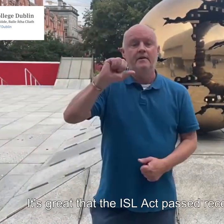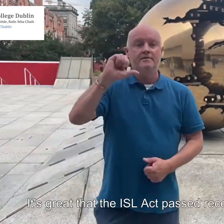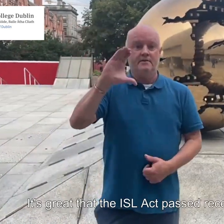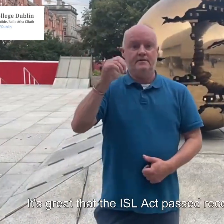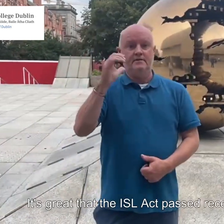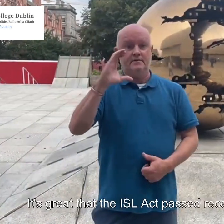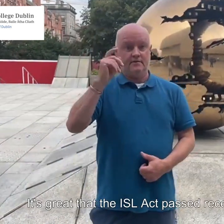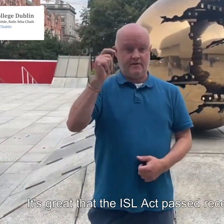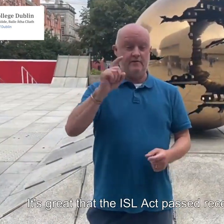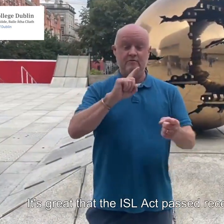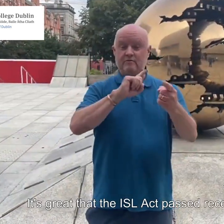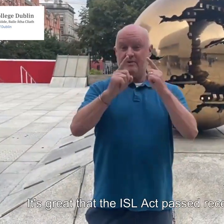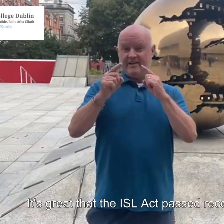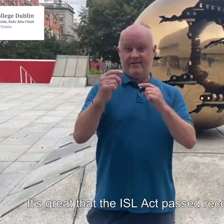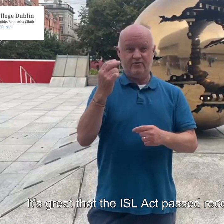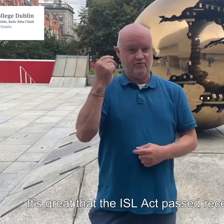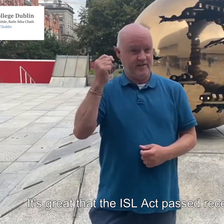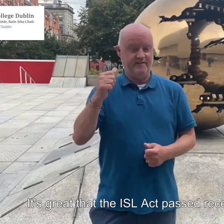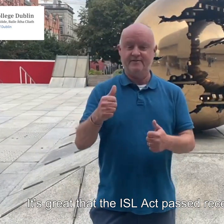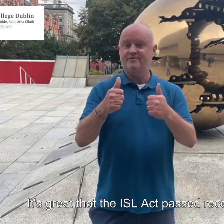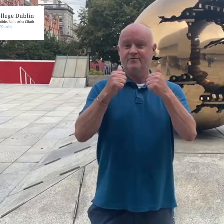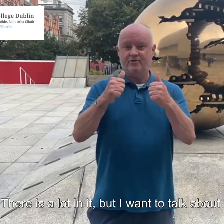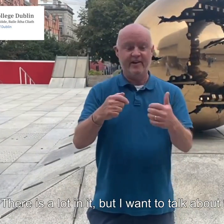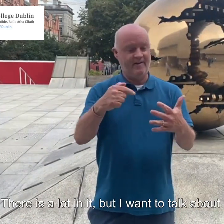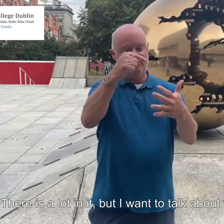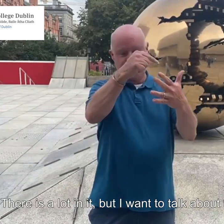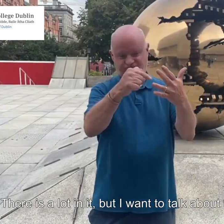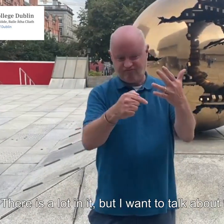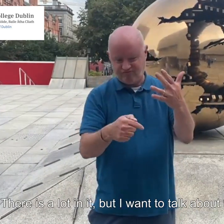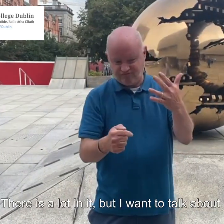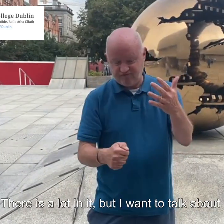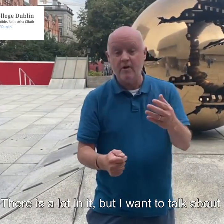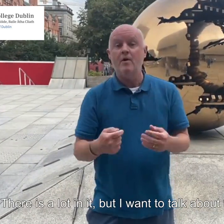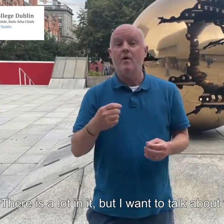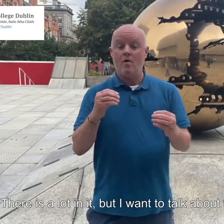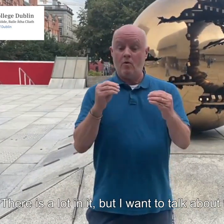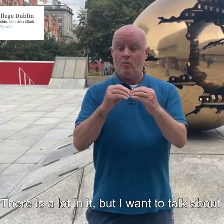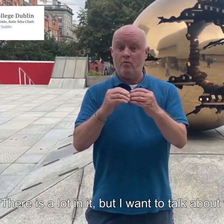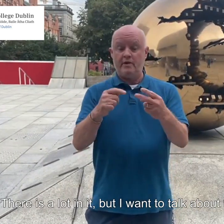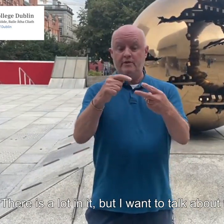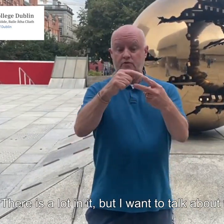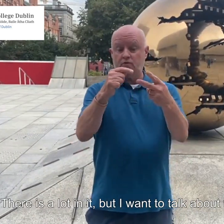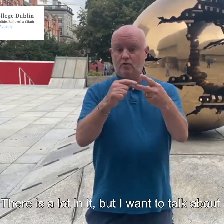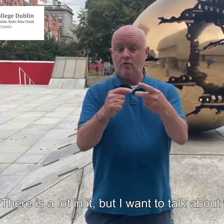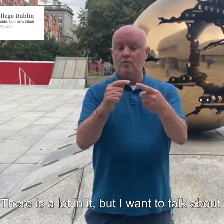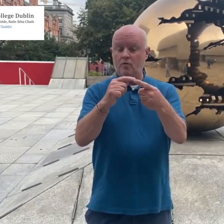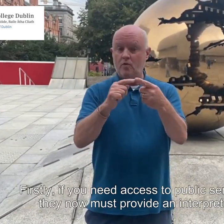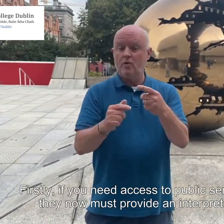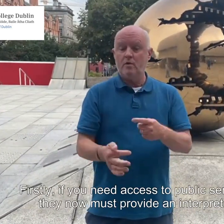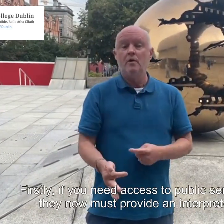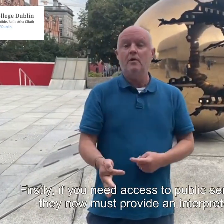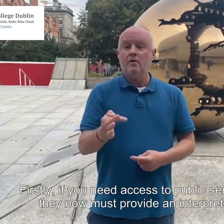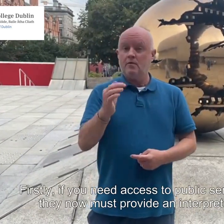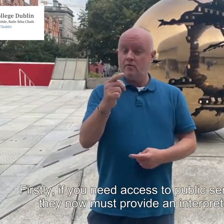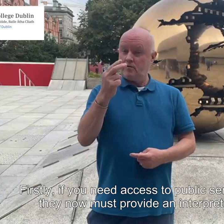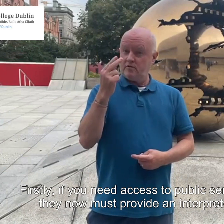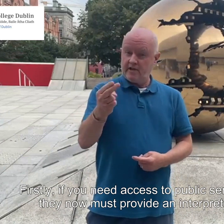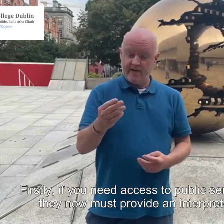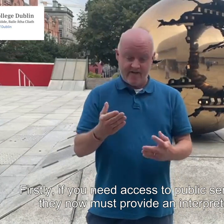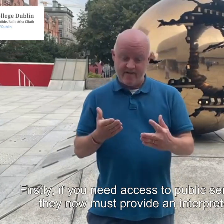It's great that the ISL Act passed recently. There's a lot in it, but I want to talk about 2 parts. Firstly,